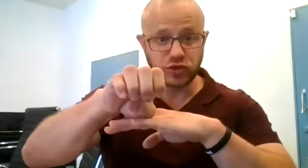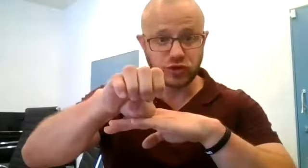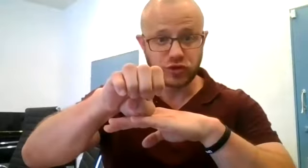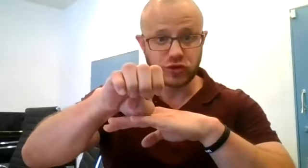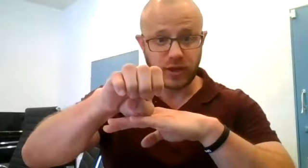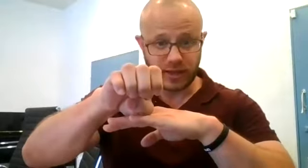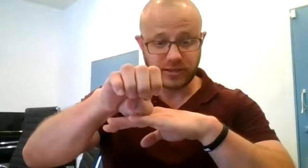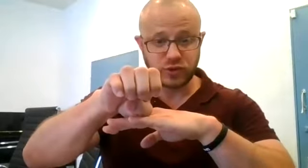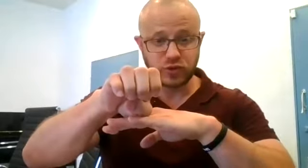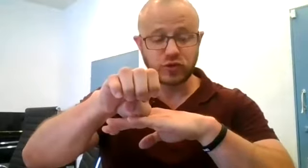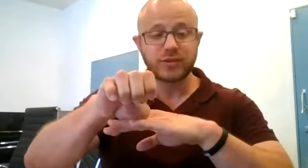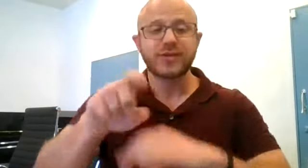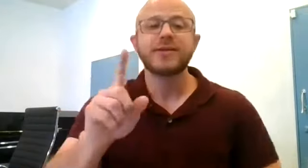engaged,